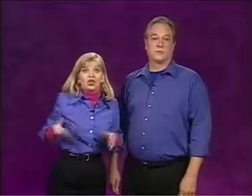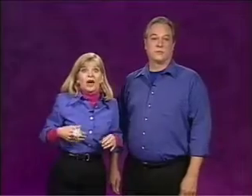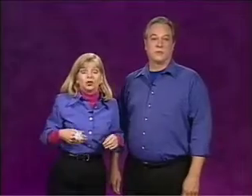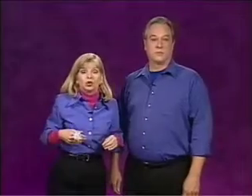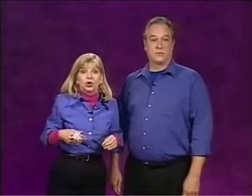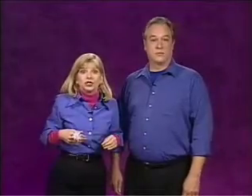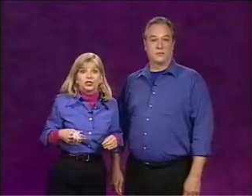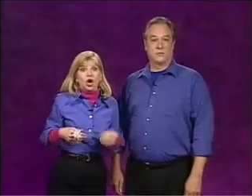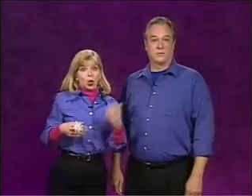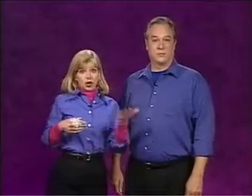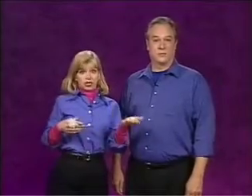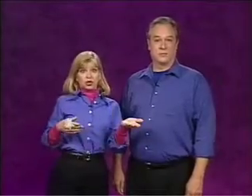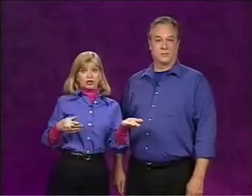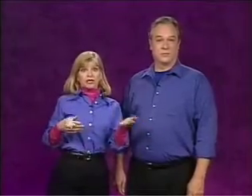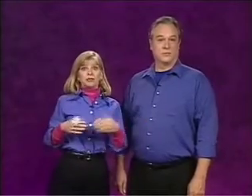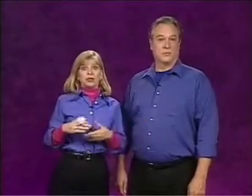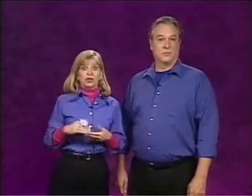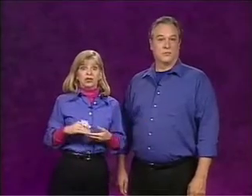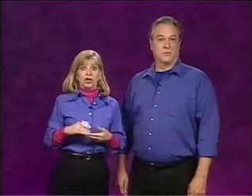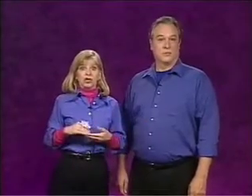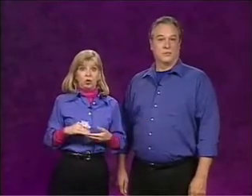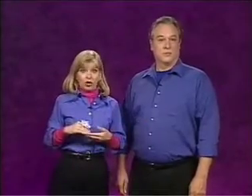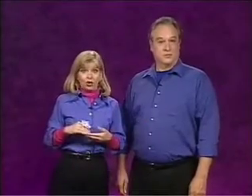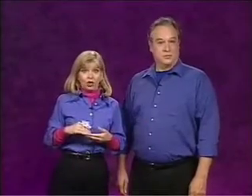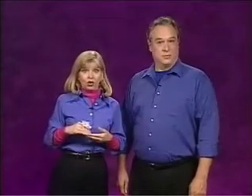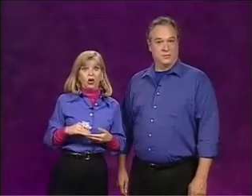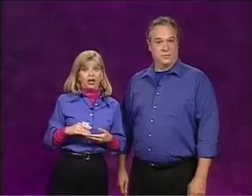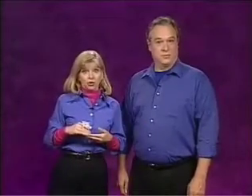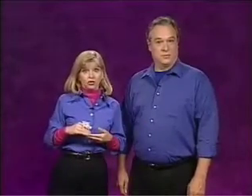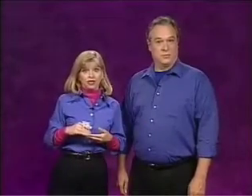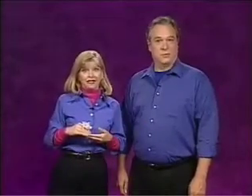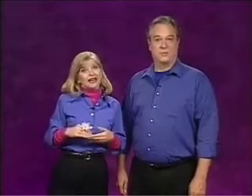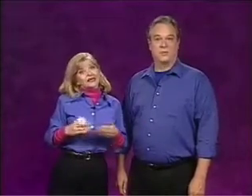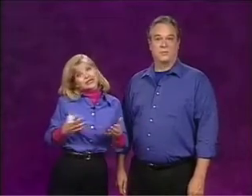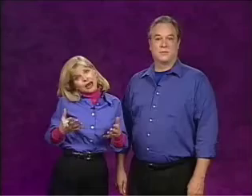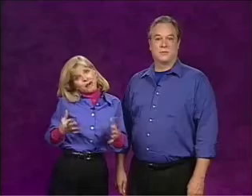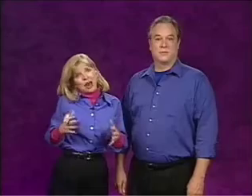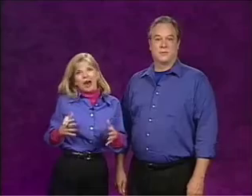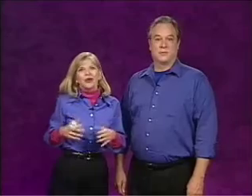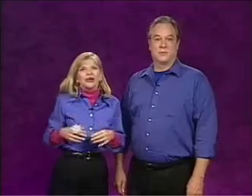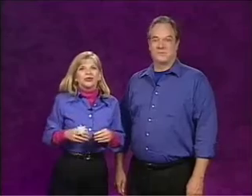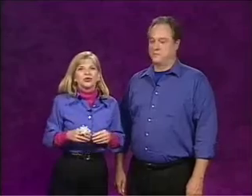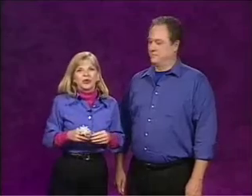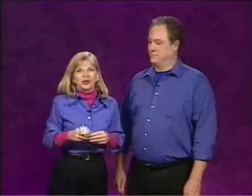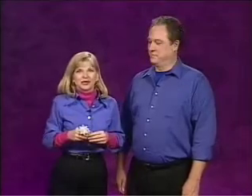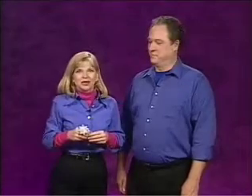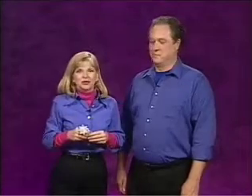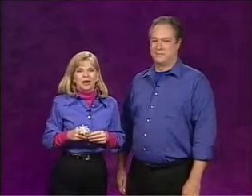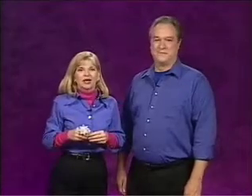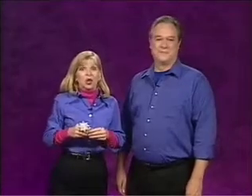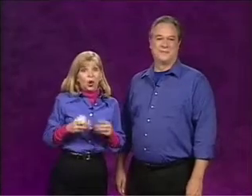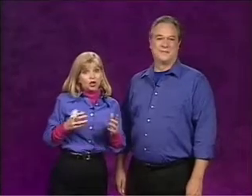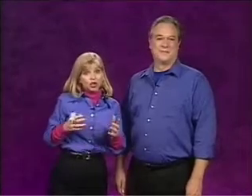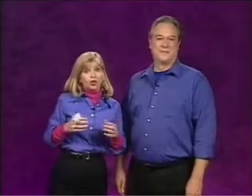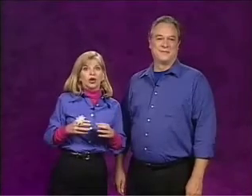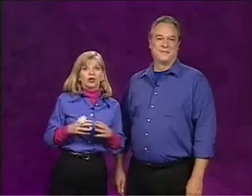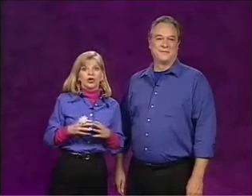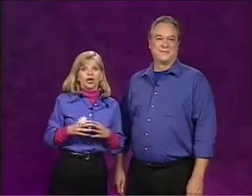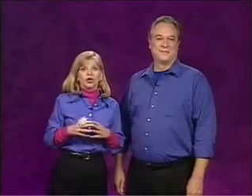have two choices. One is to accept the association we show you and use it somehow to bring the sign to mind, or 2, create your